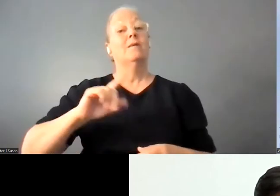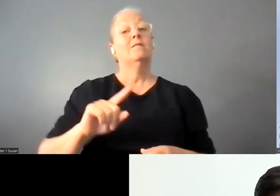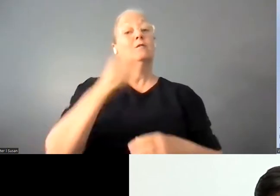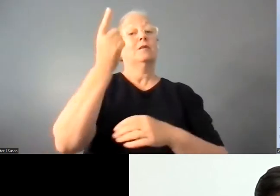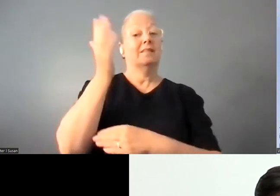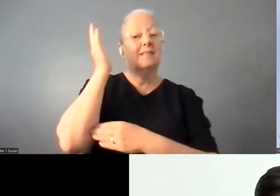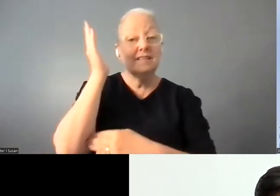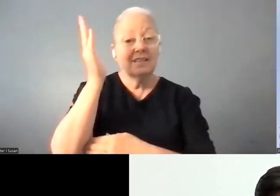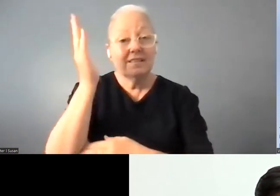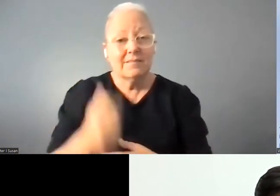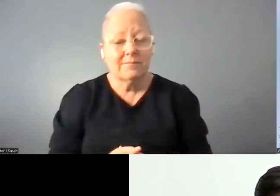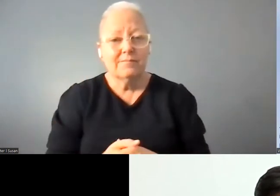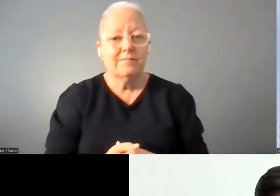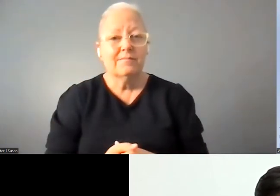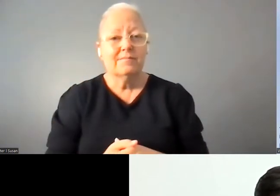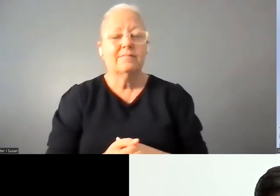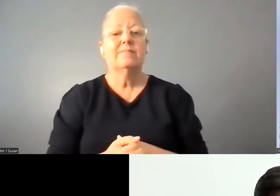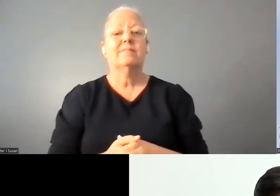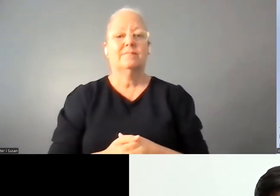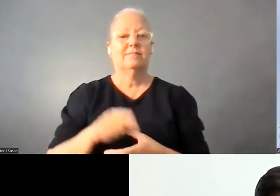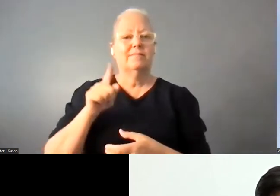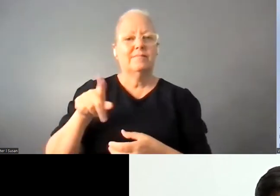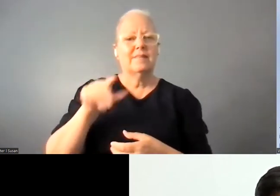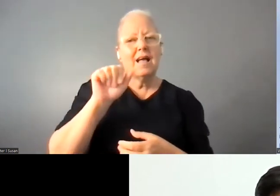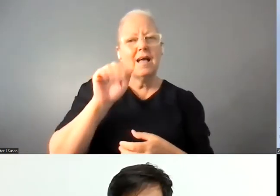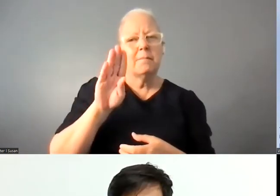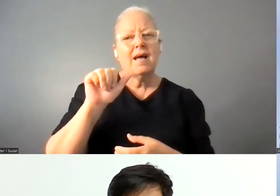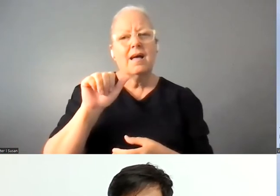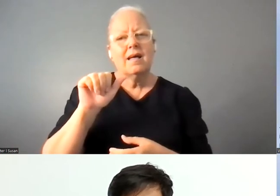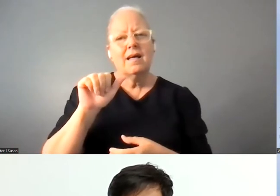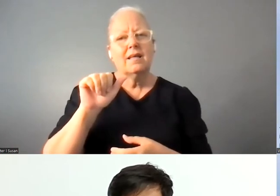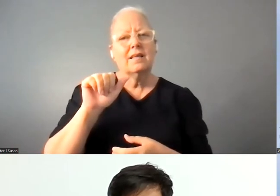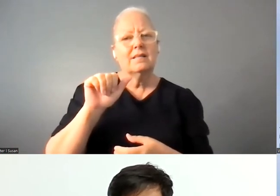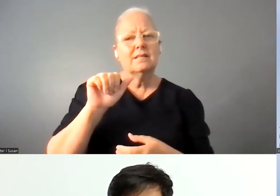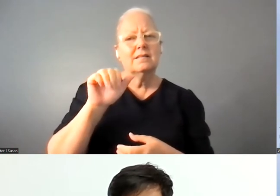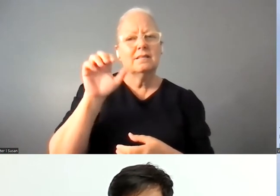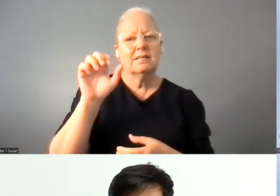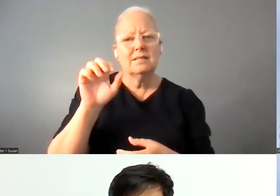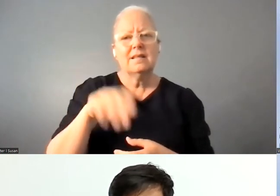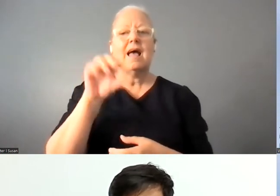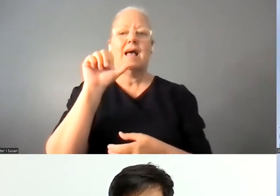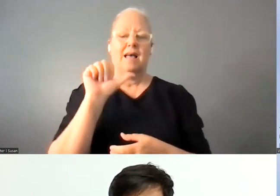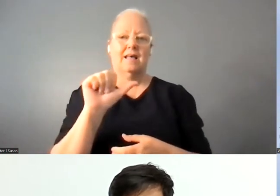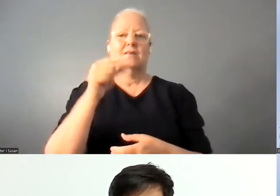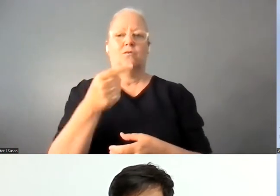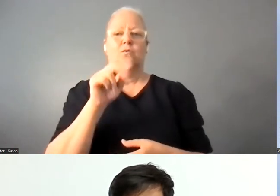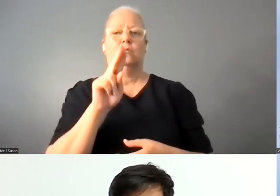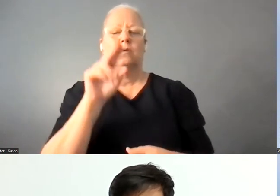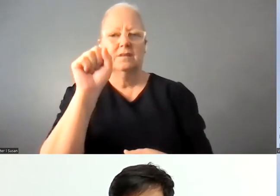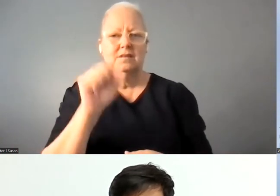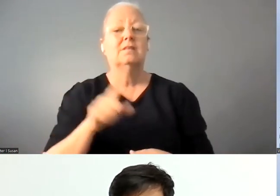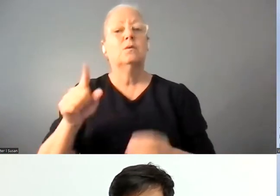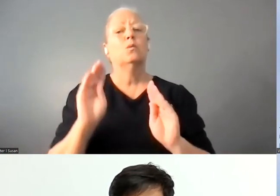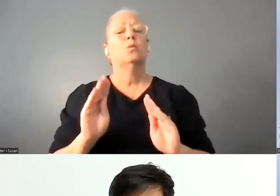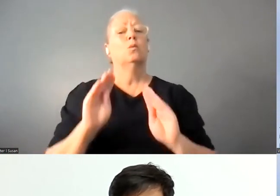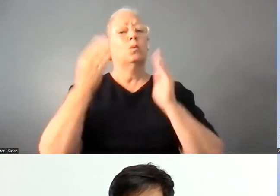Mr. Agus Hidayat. Agus is a youth disability rights activist focusing on the rights of persons with psychosocial